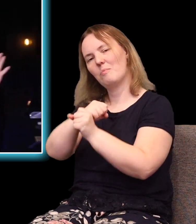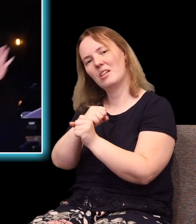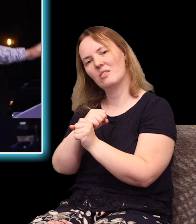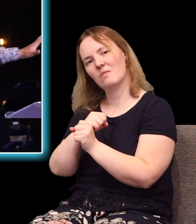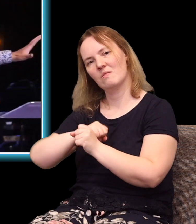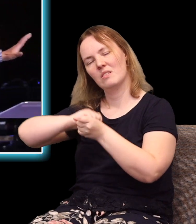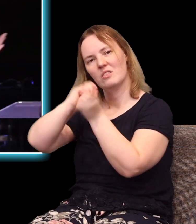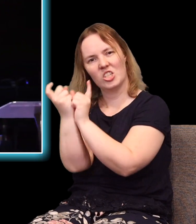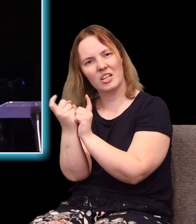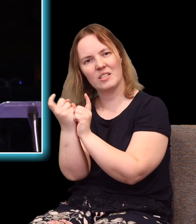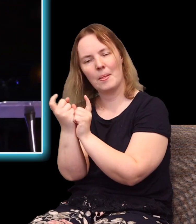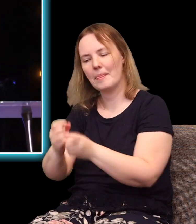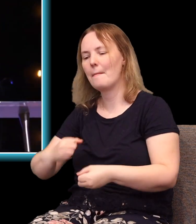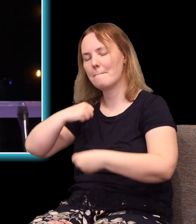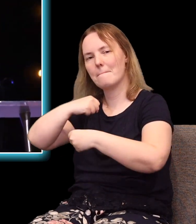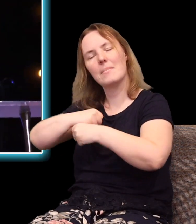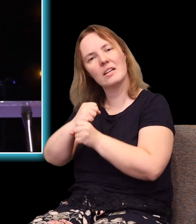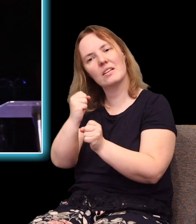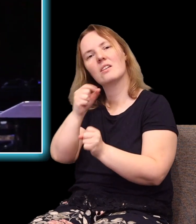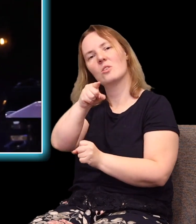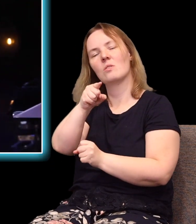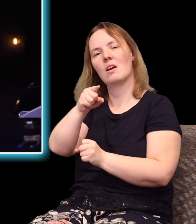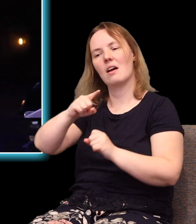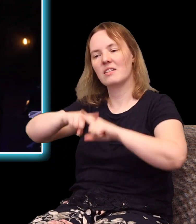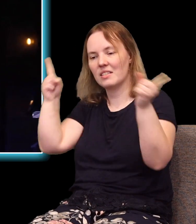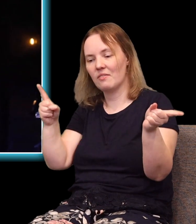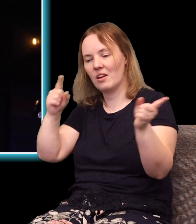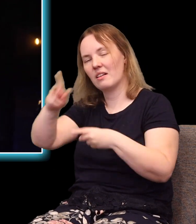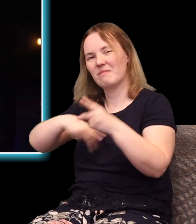you godly. He will make you a different kind of